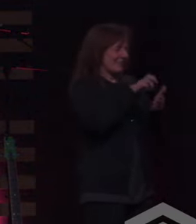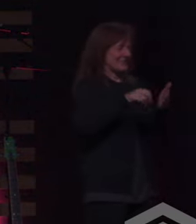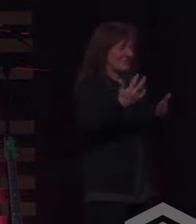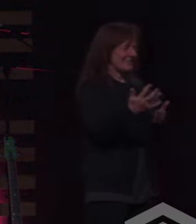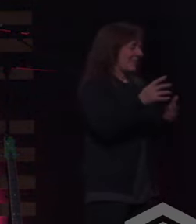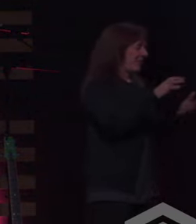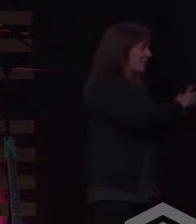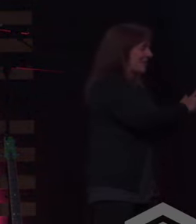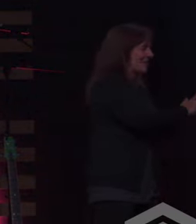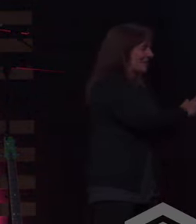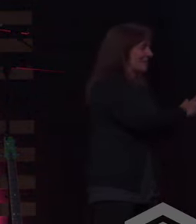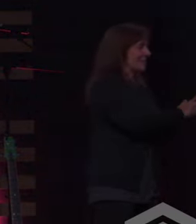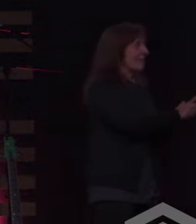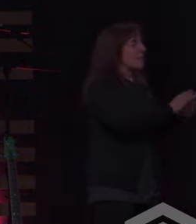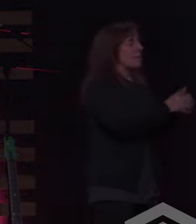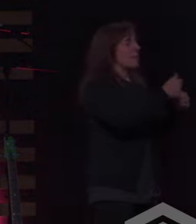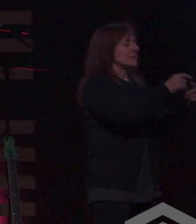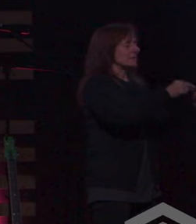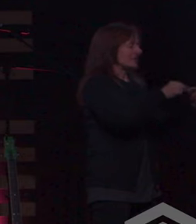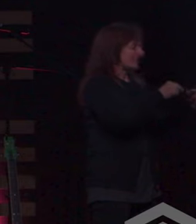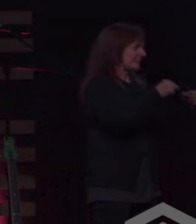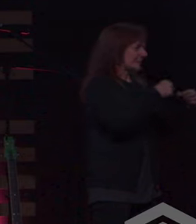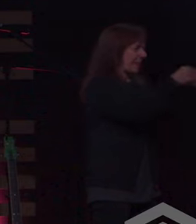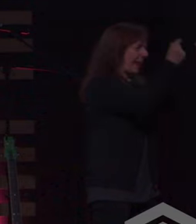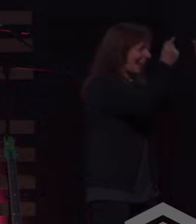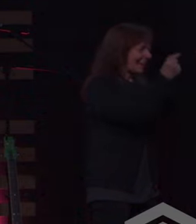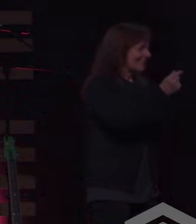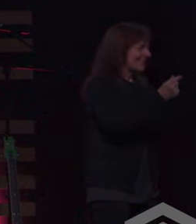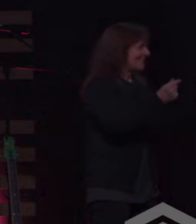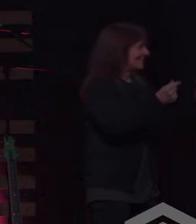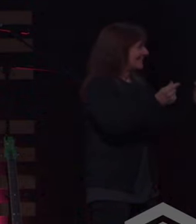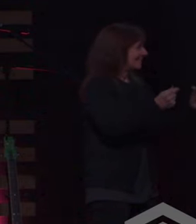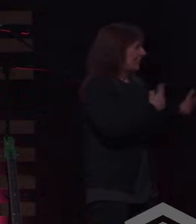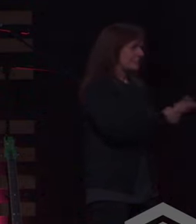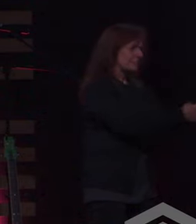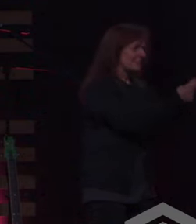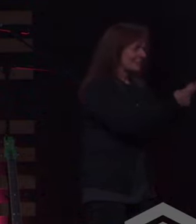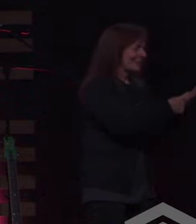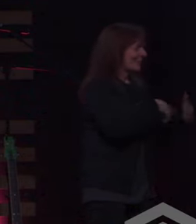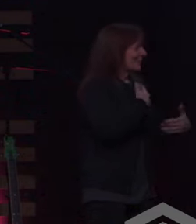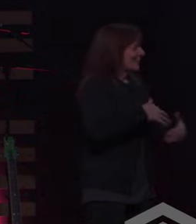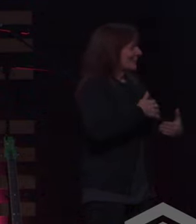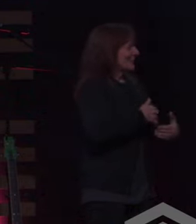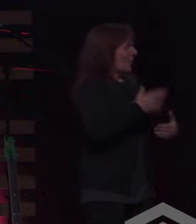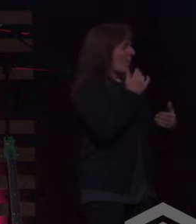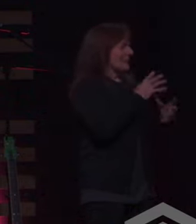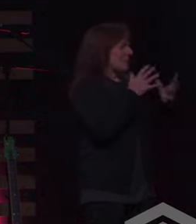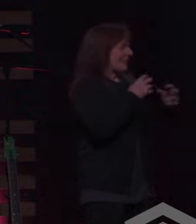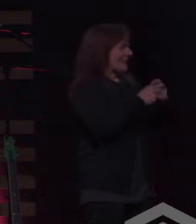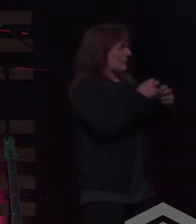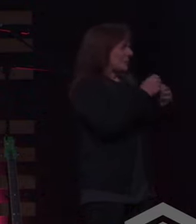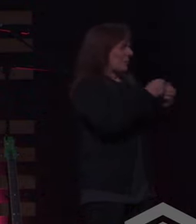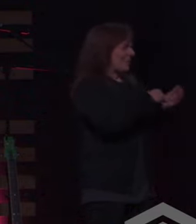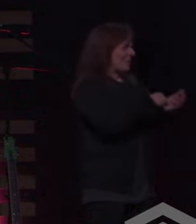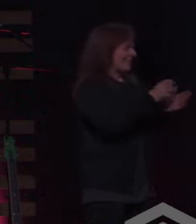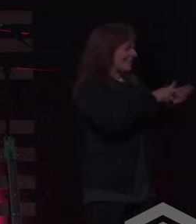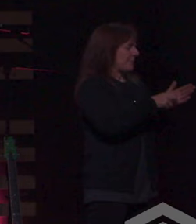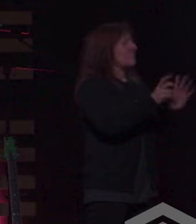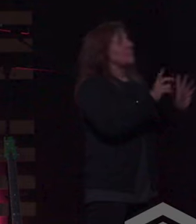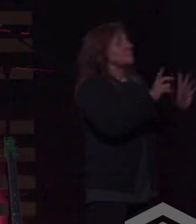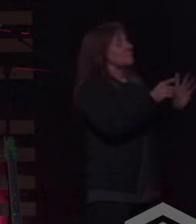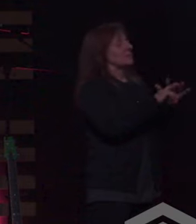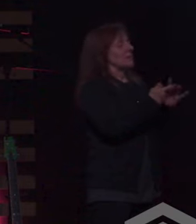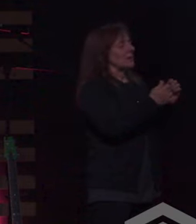about one of the most debated and just... I don't know why there's so many issues with this, but let's read it.